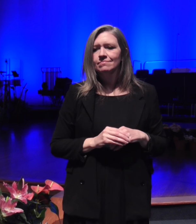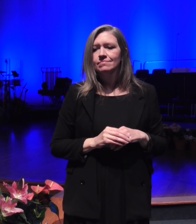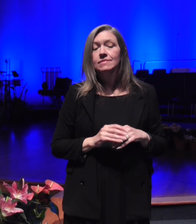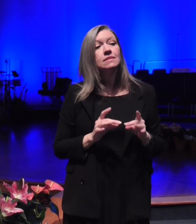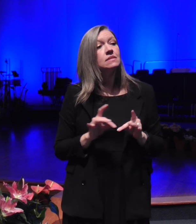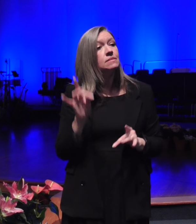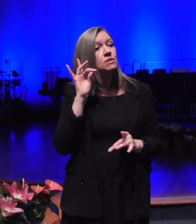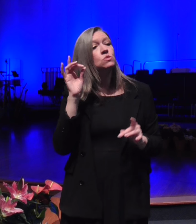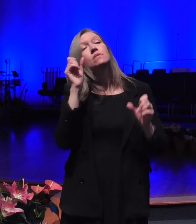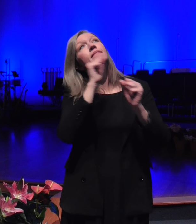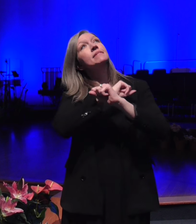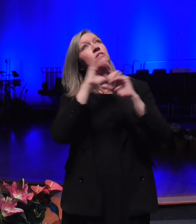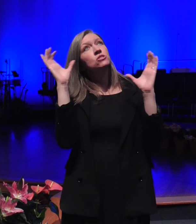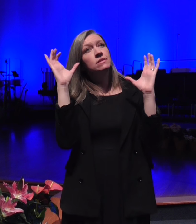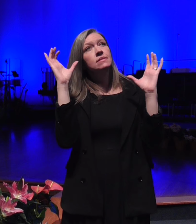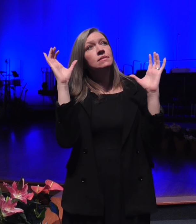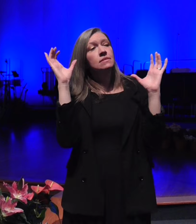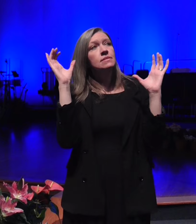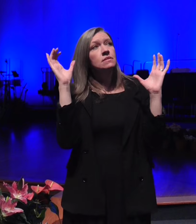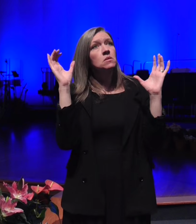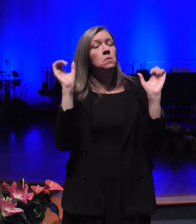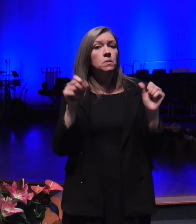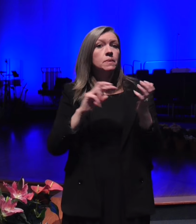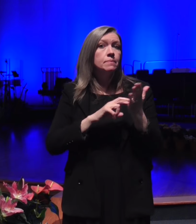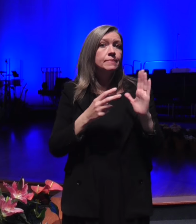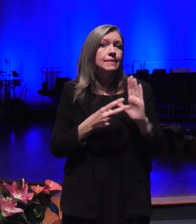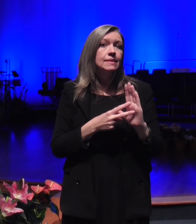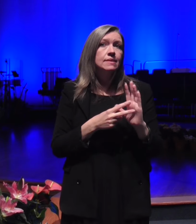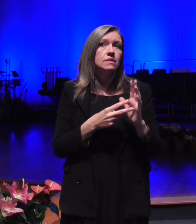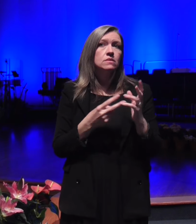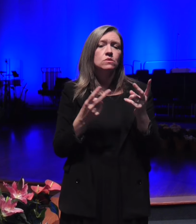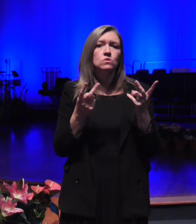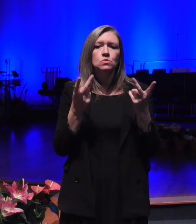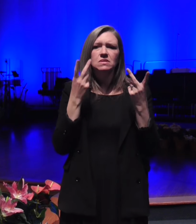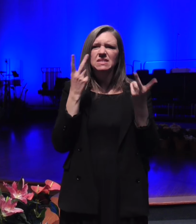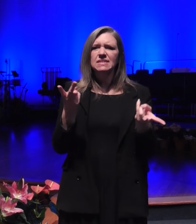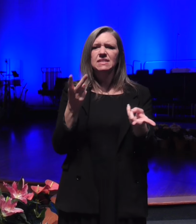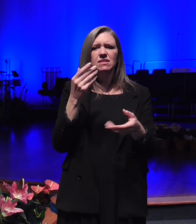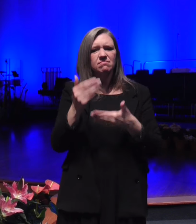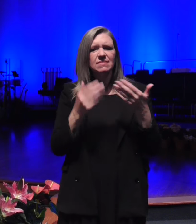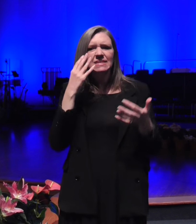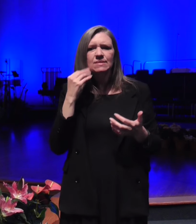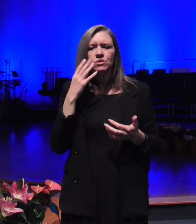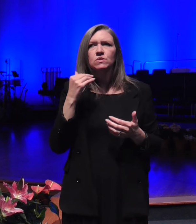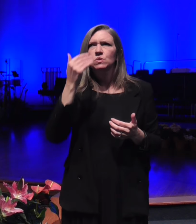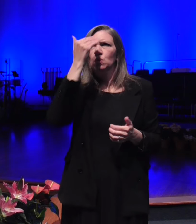Spiritual vision means to see knowing you are a child of God.